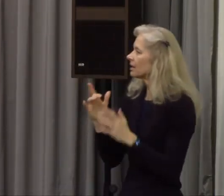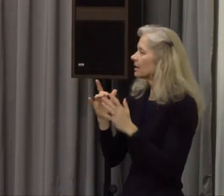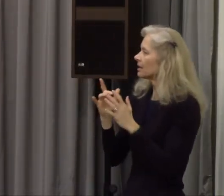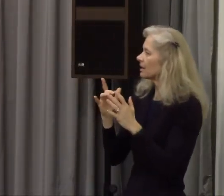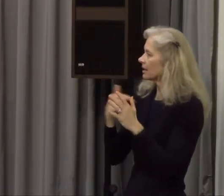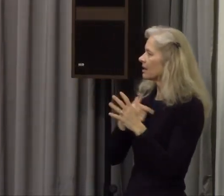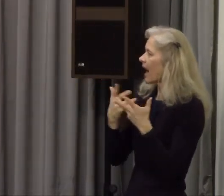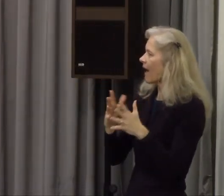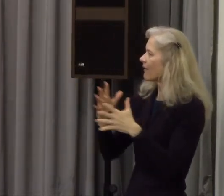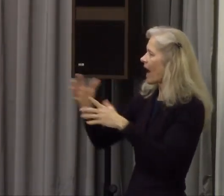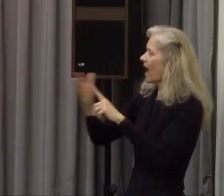business.